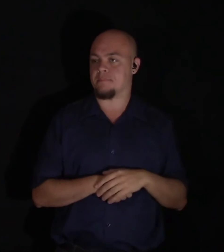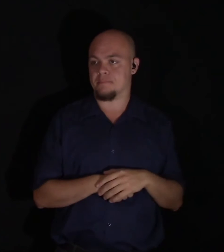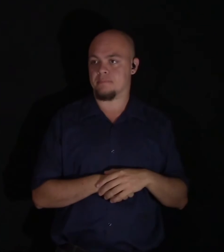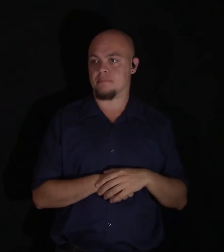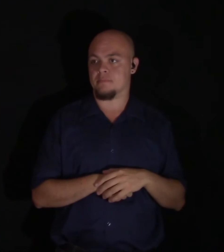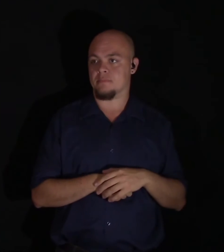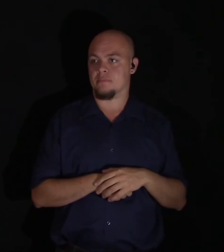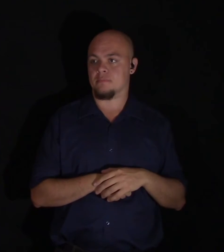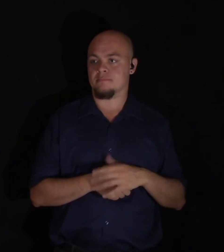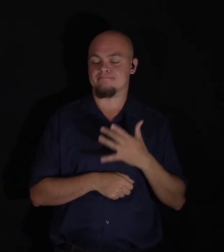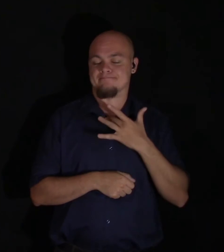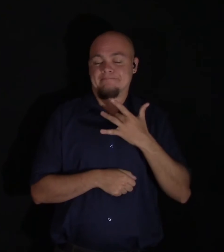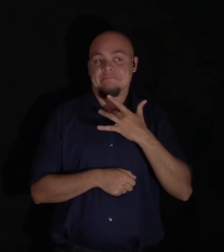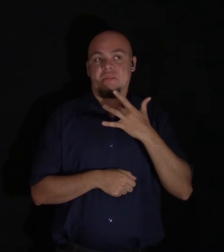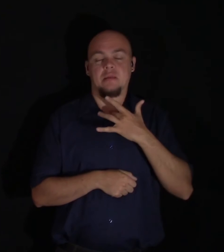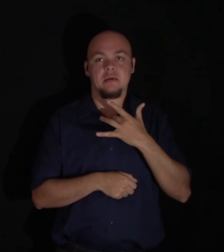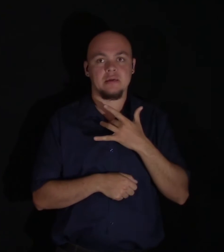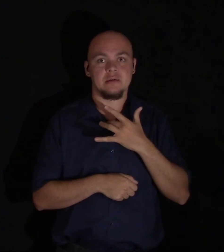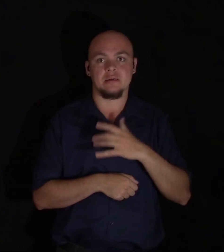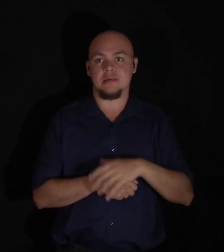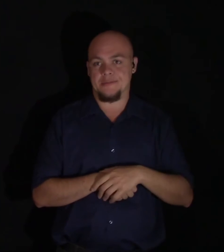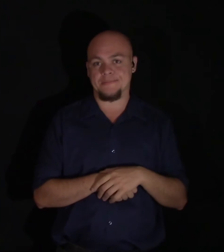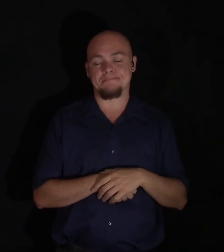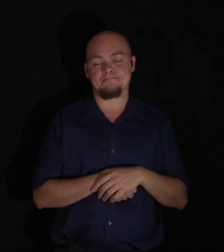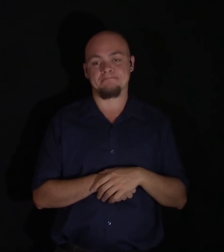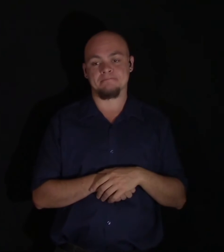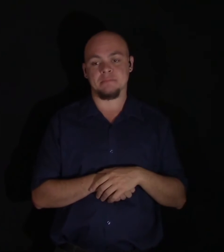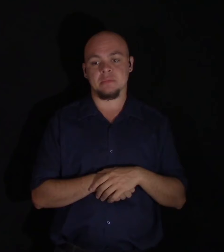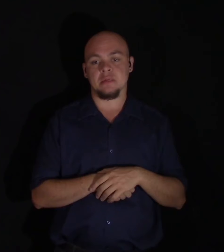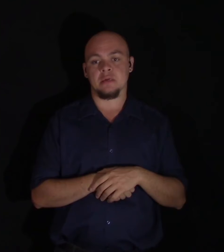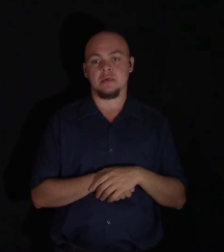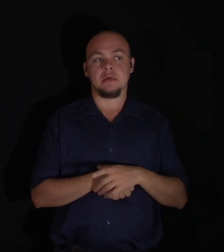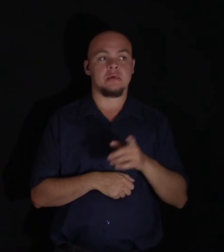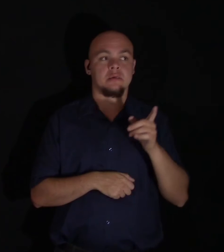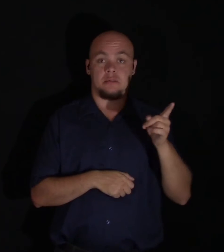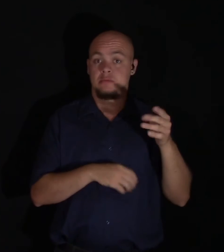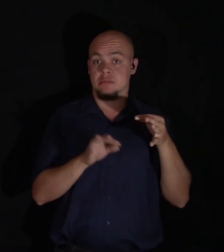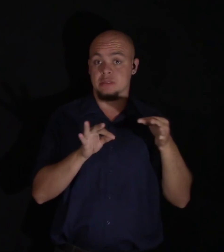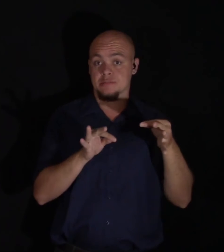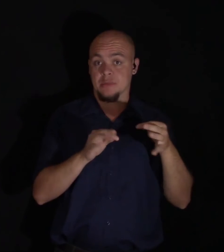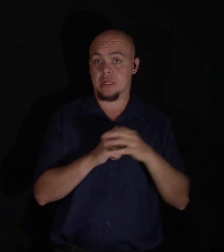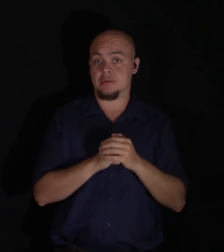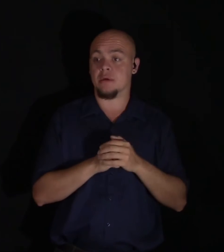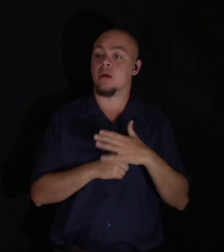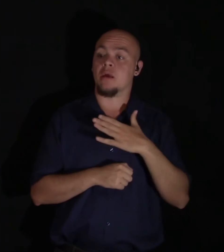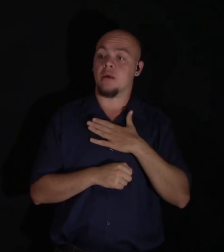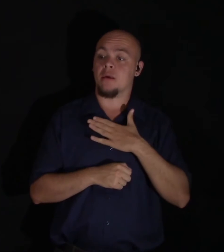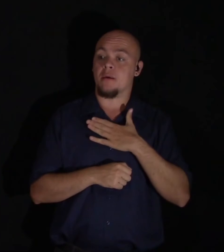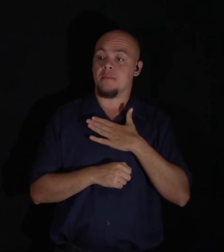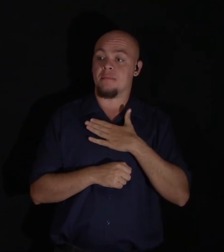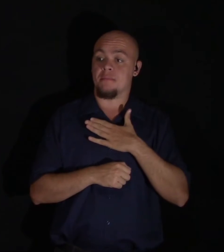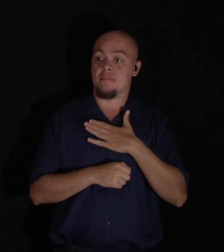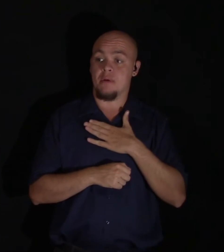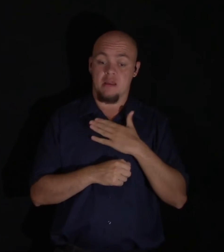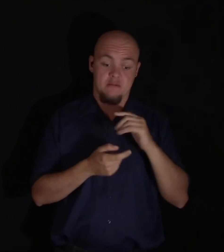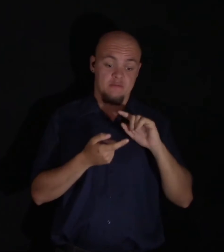See, I still choke up. He said, "My buddy has a child that same age,